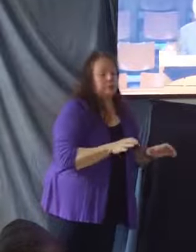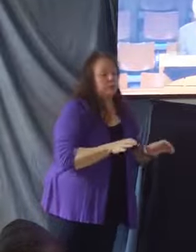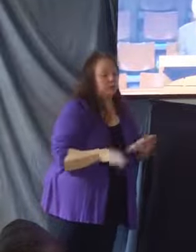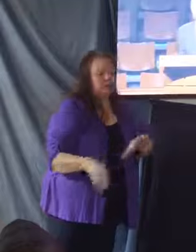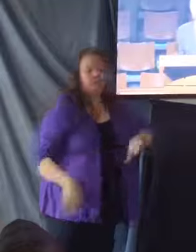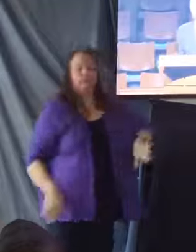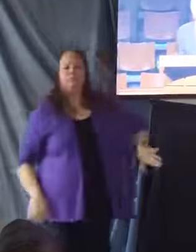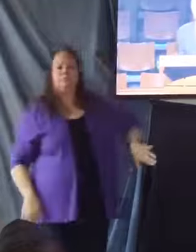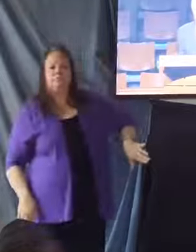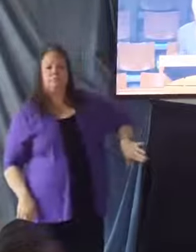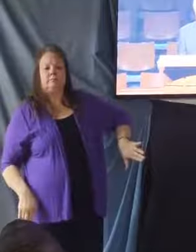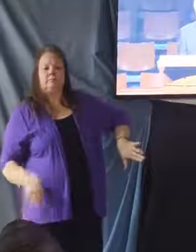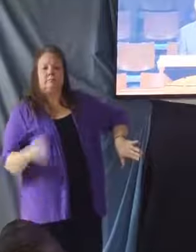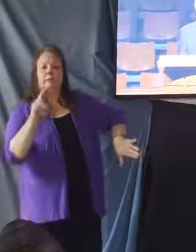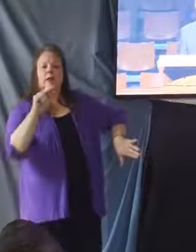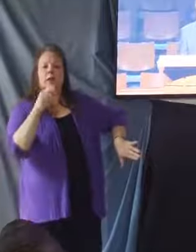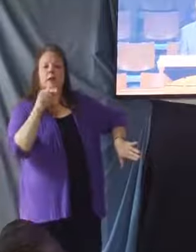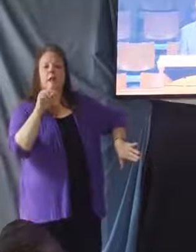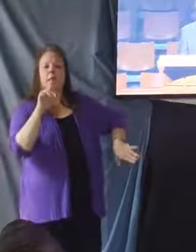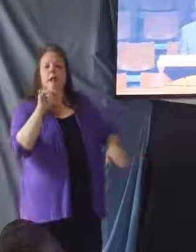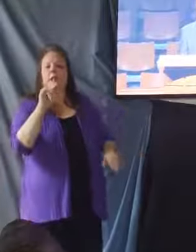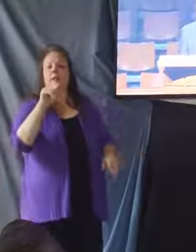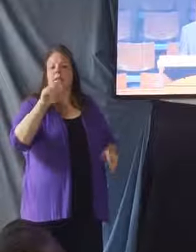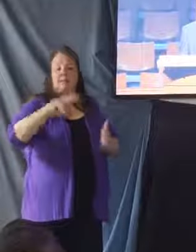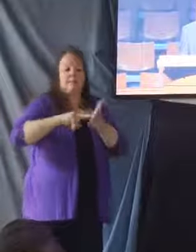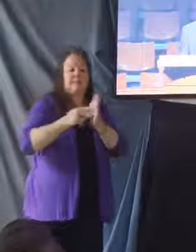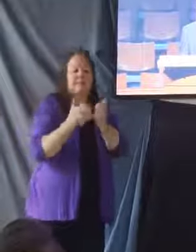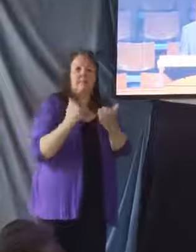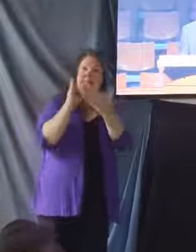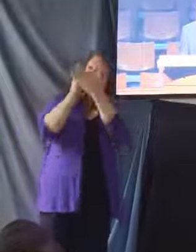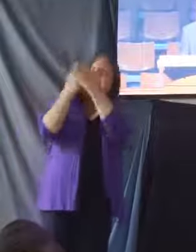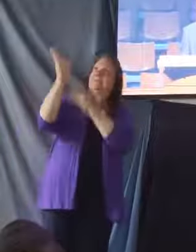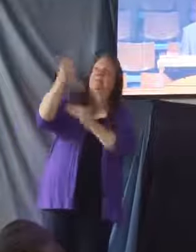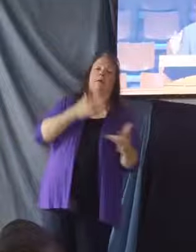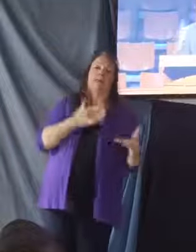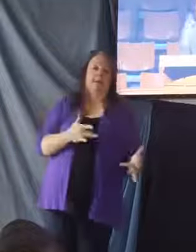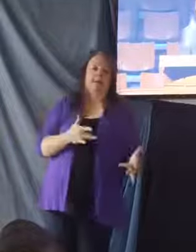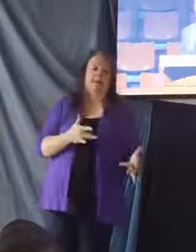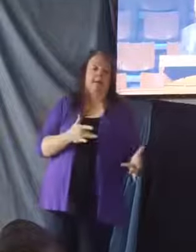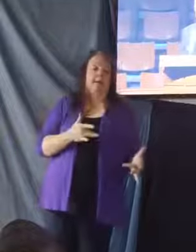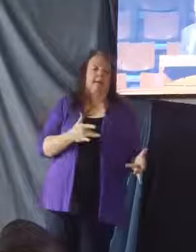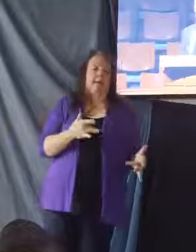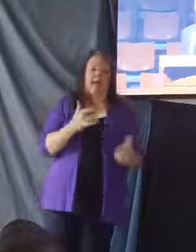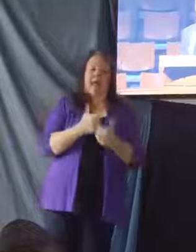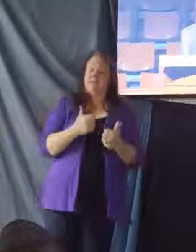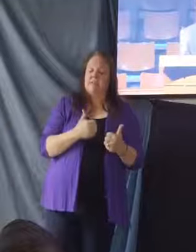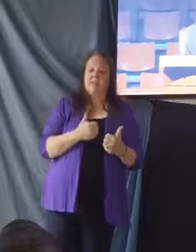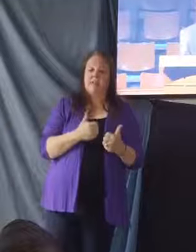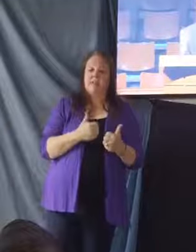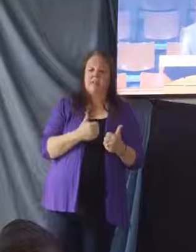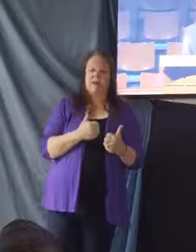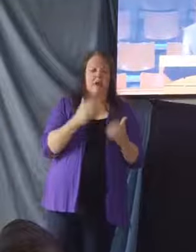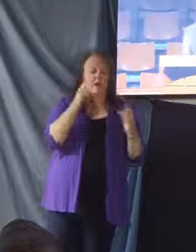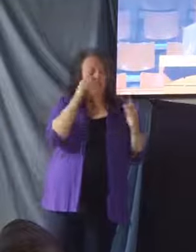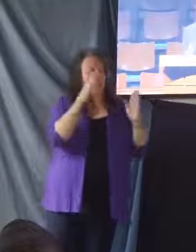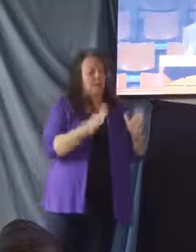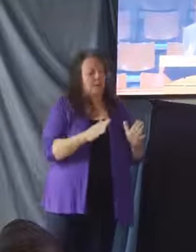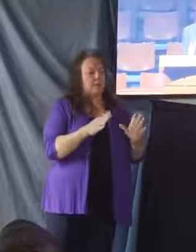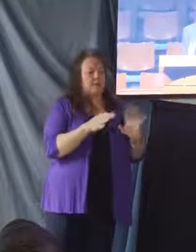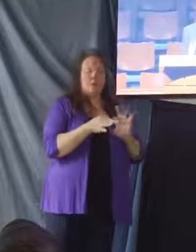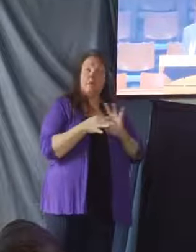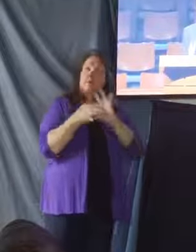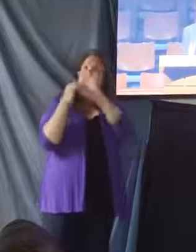Ungodliness is everything contrary to the character of God. Everything would be that would be consistent for someone who belongs